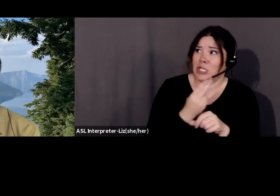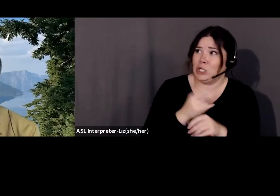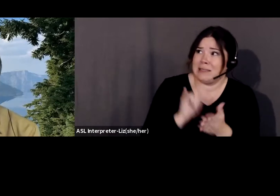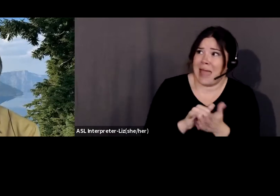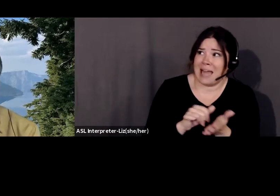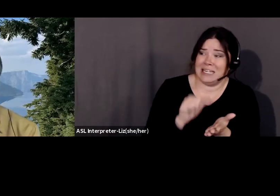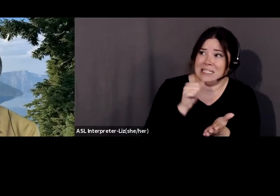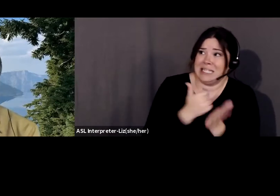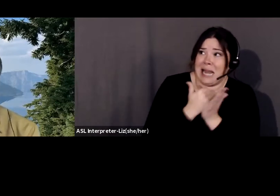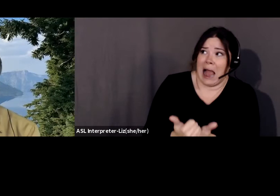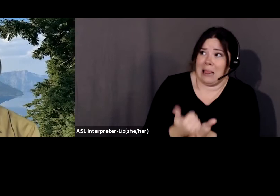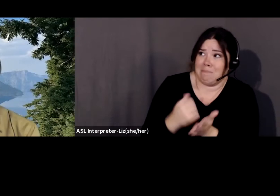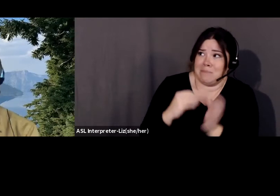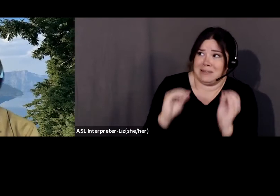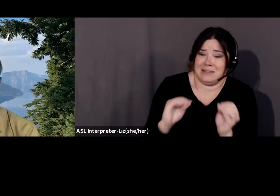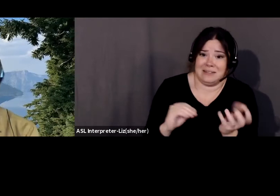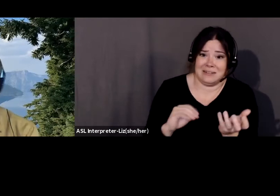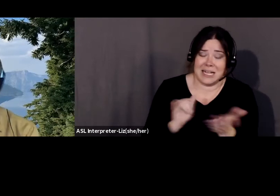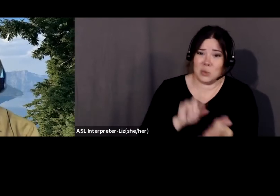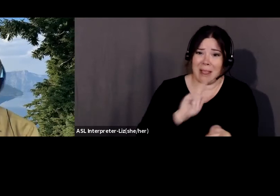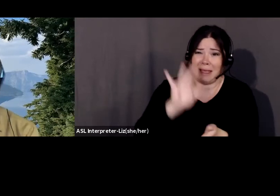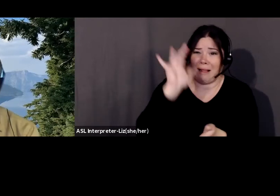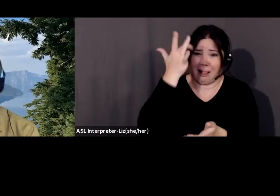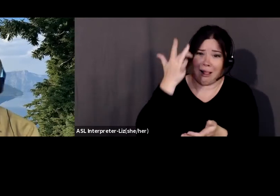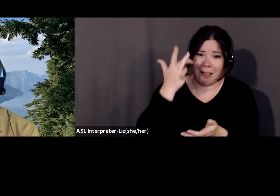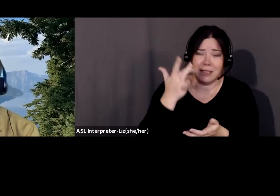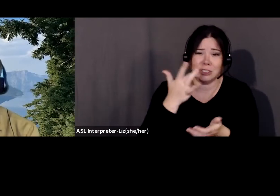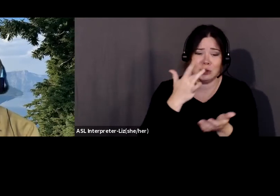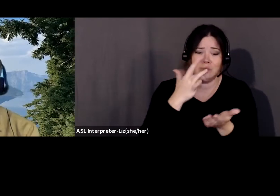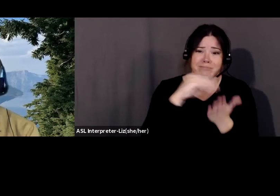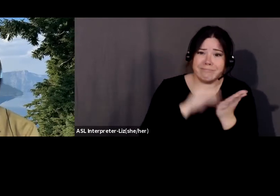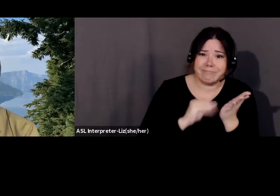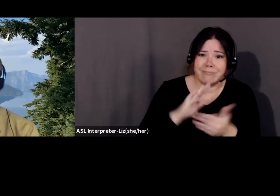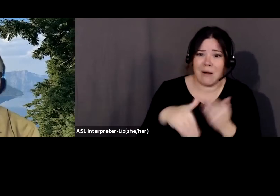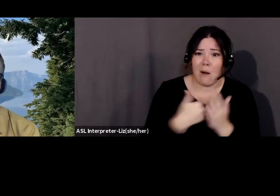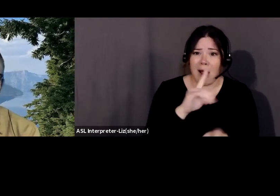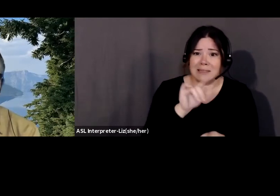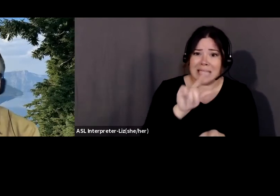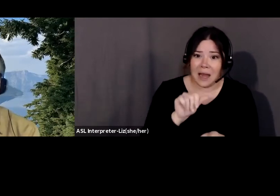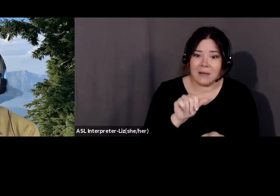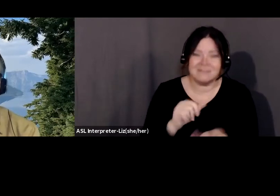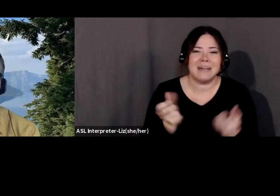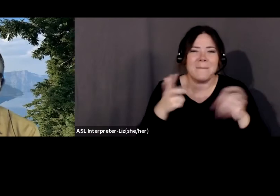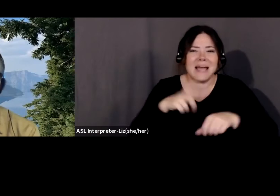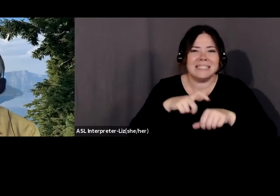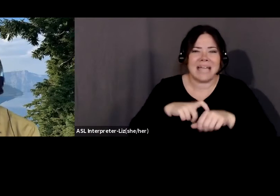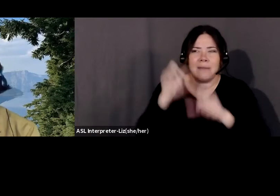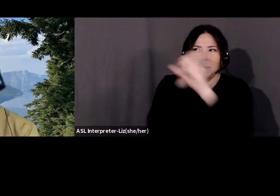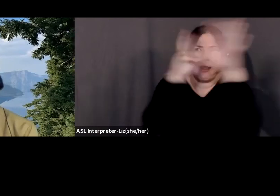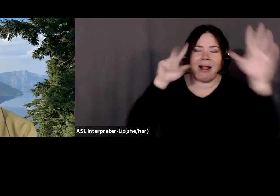help you. And it's kind of a pain to collect. So many times that's what we think of when we think of